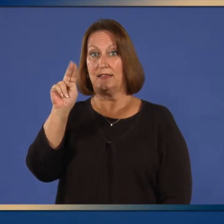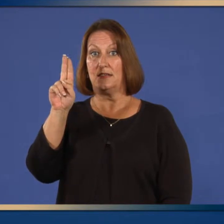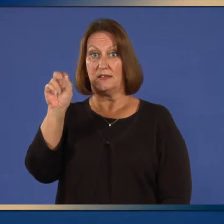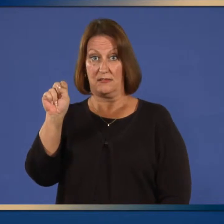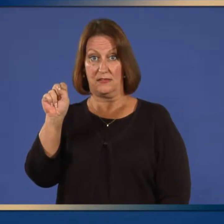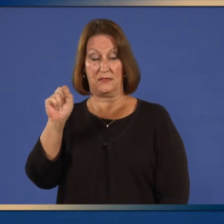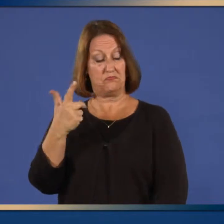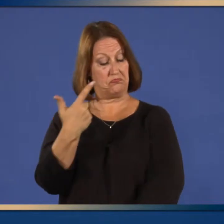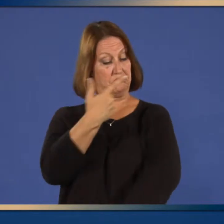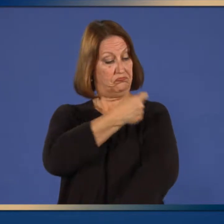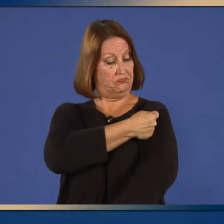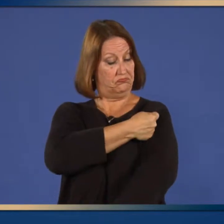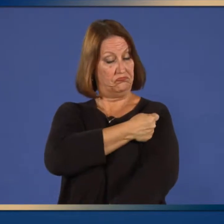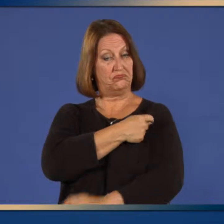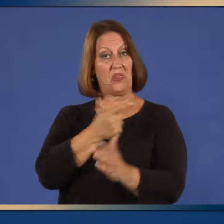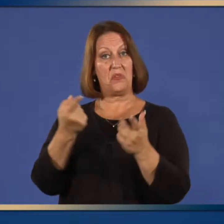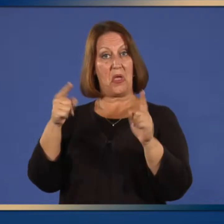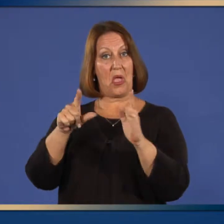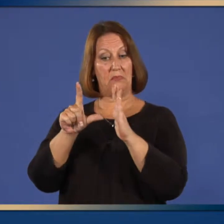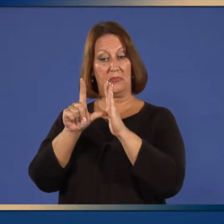prior TDAP.